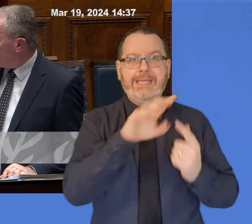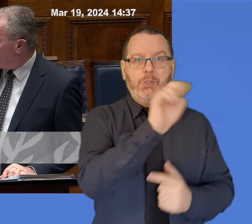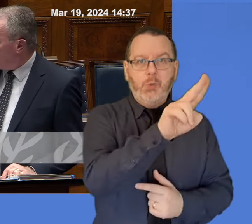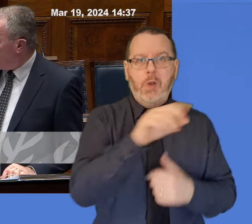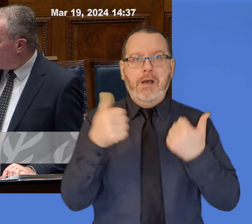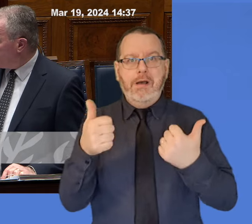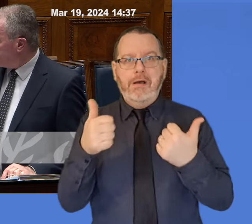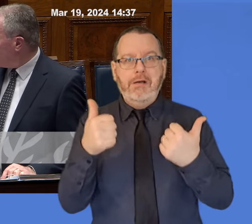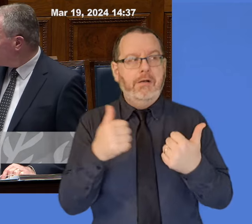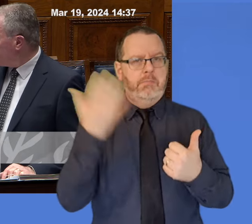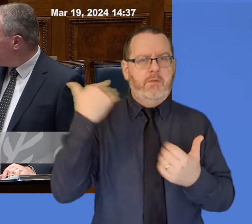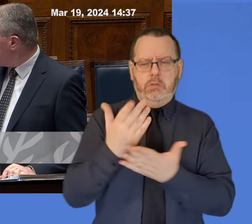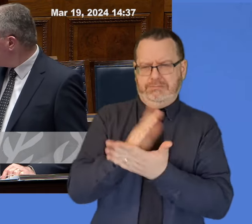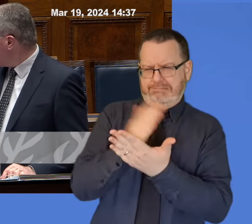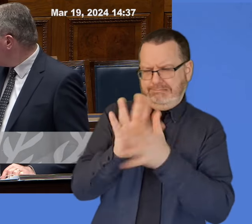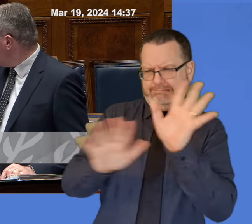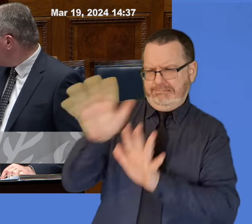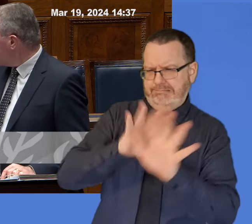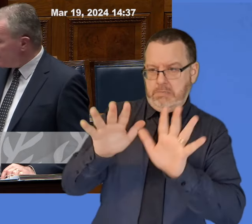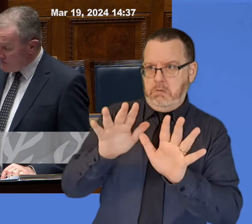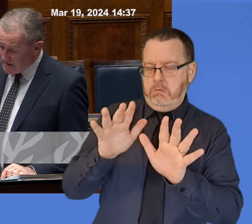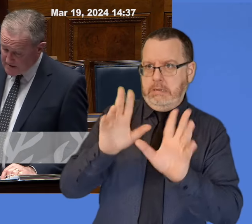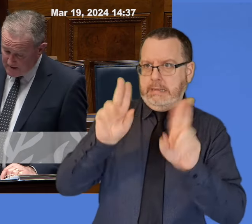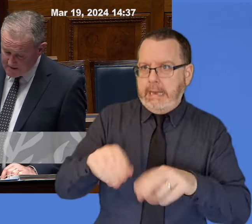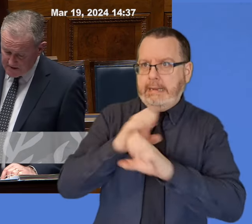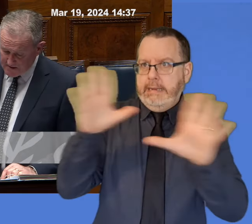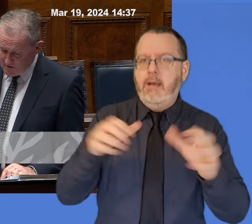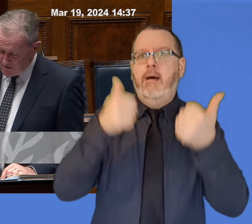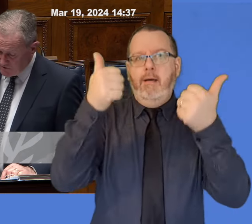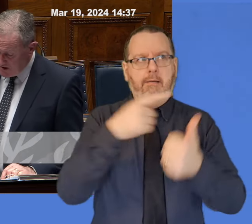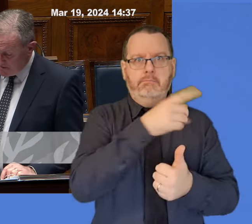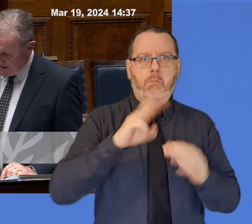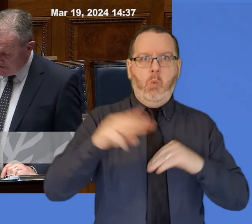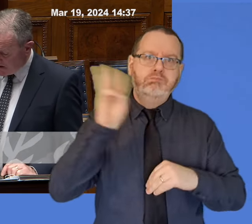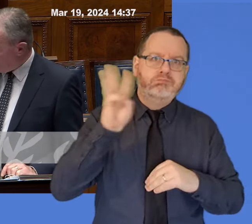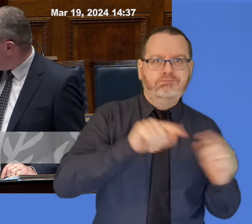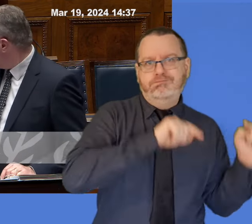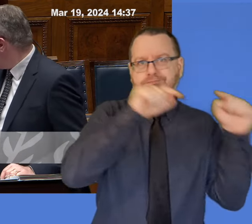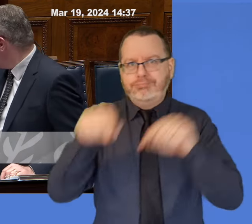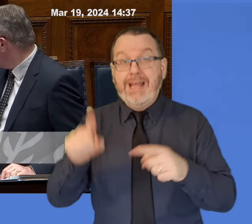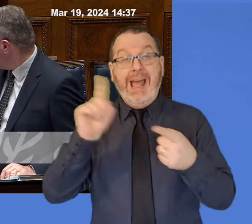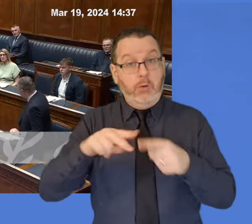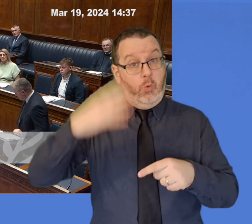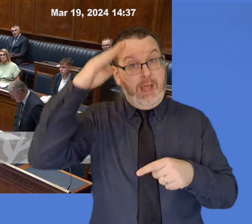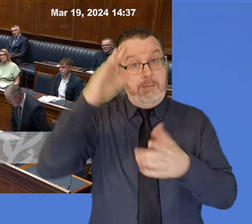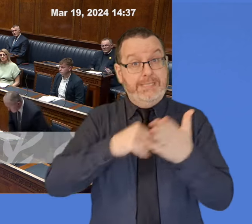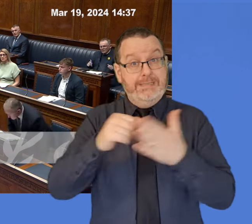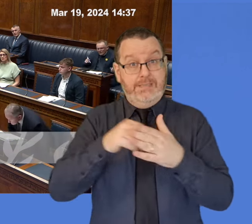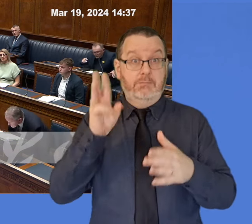of certainty, and the potential for people getting involved, not only in doing business in the States, but also bringing business from there to here. Thank